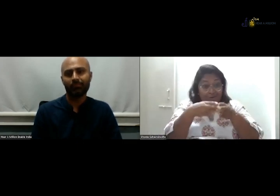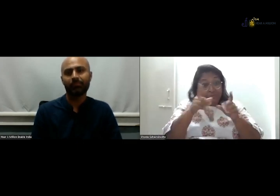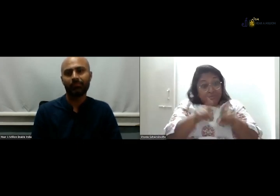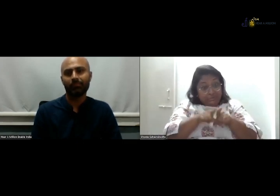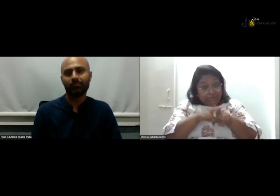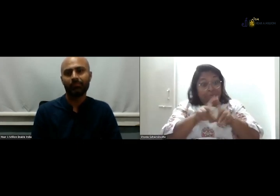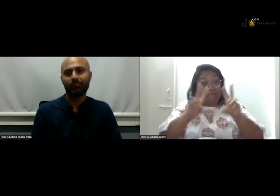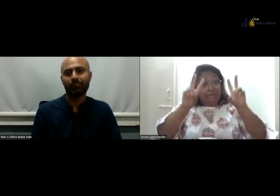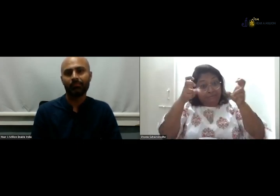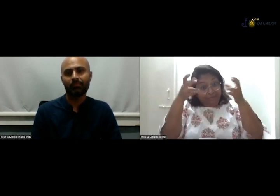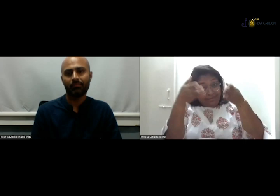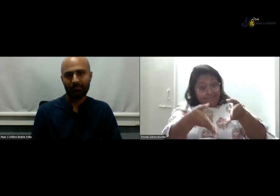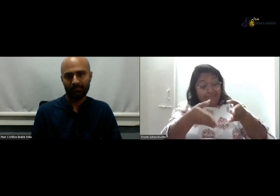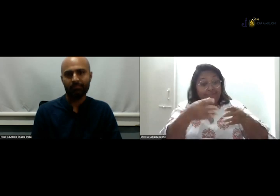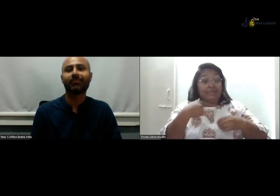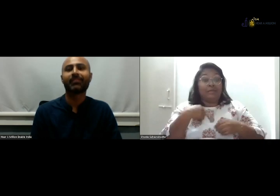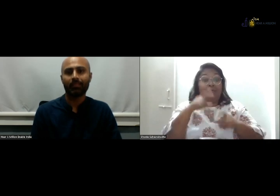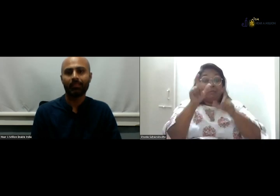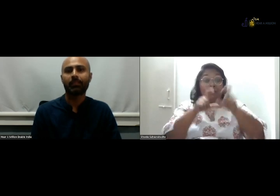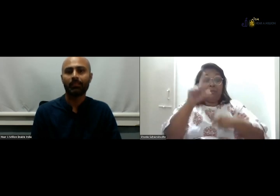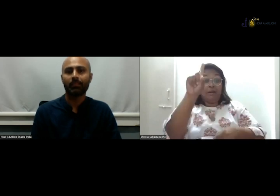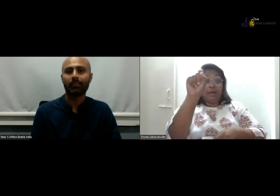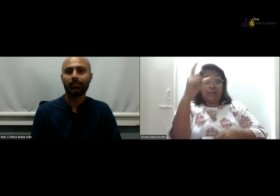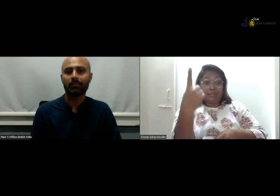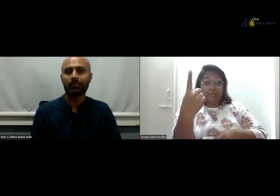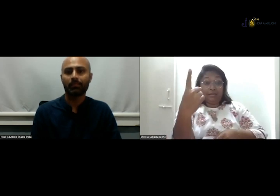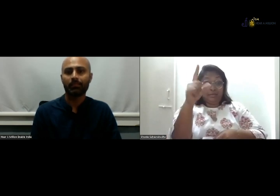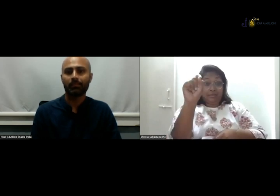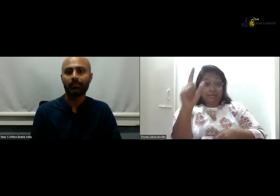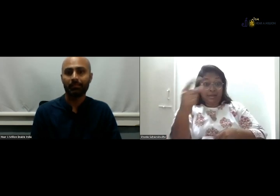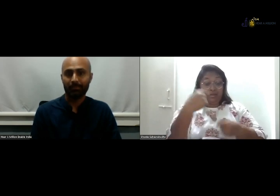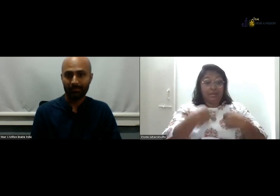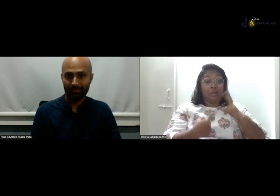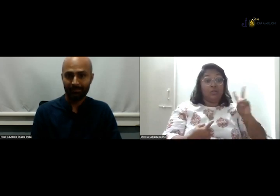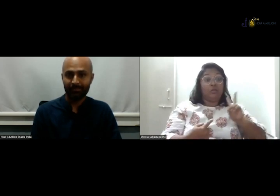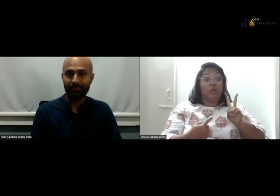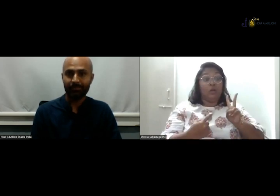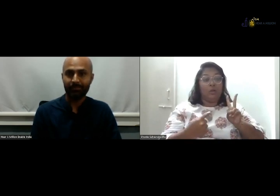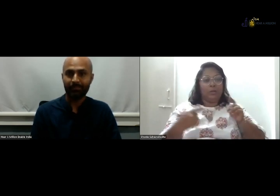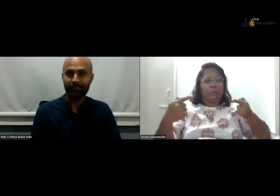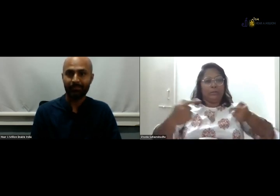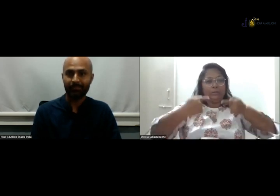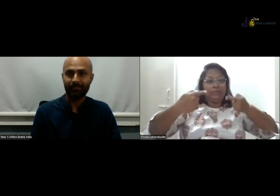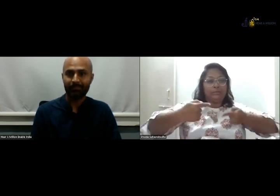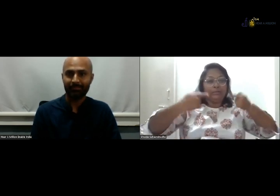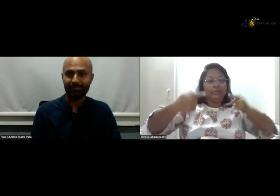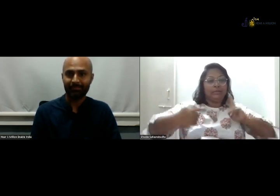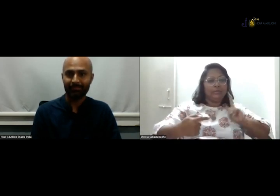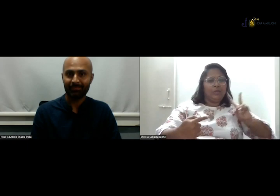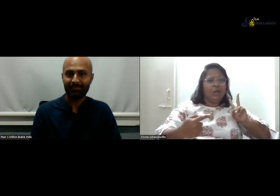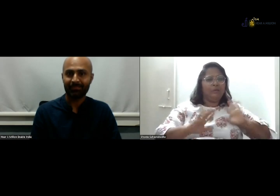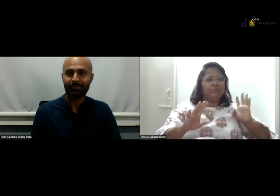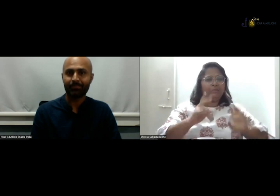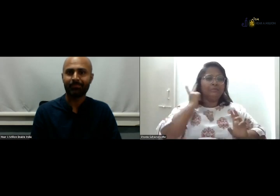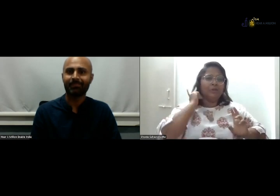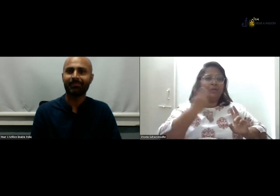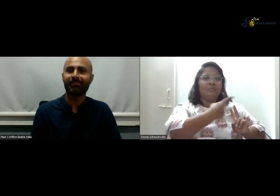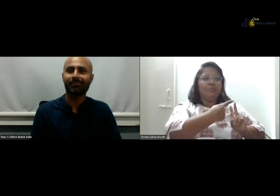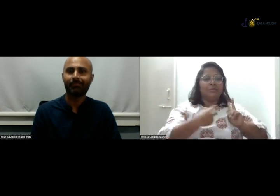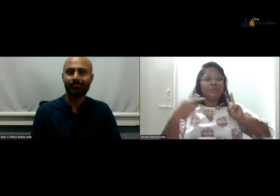oralism and sign language, it is a conflict, and it has just been going on since years. And